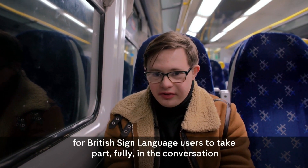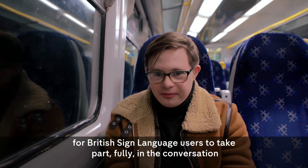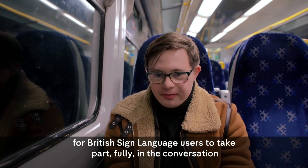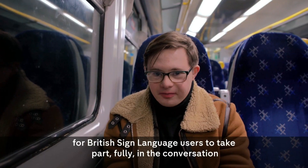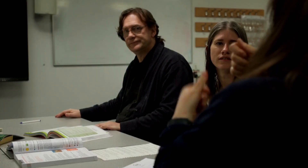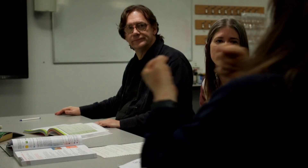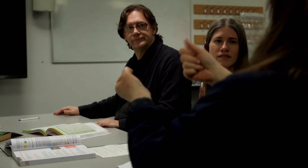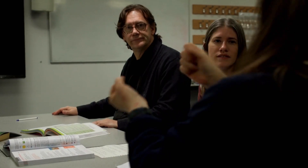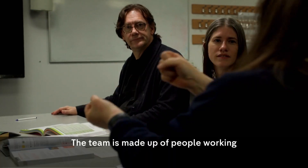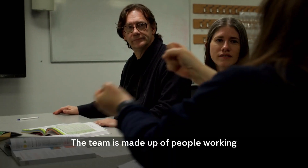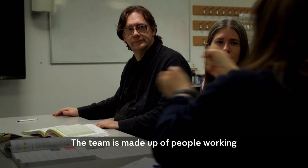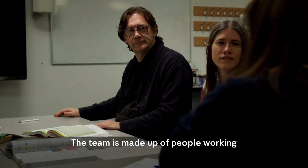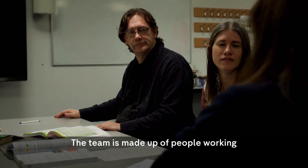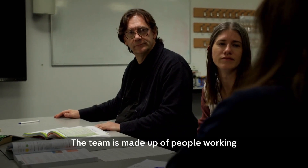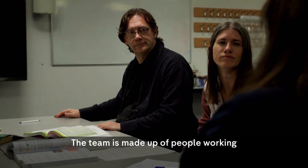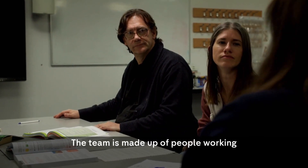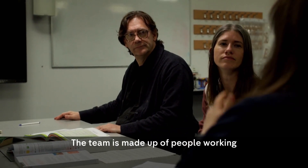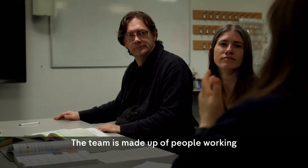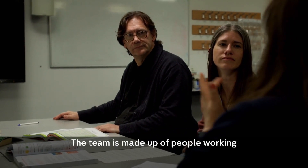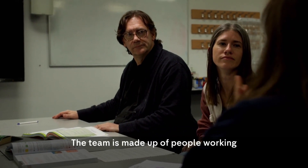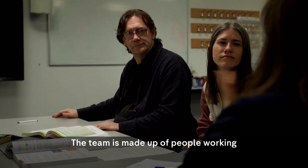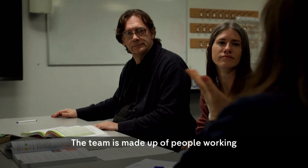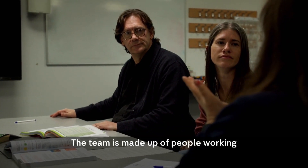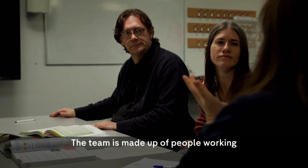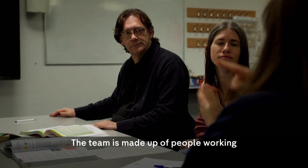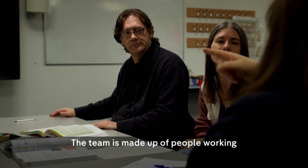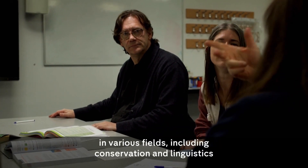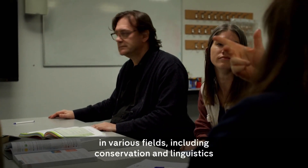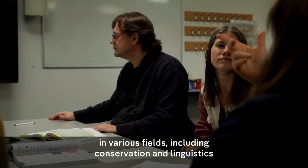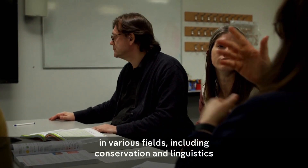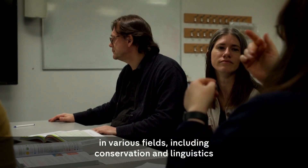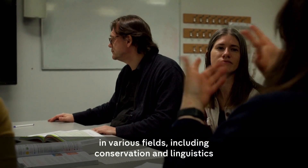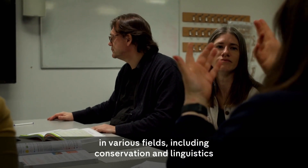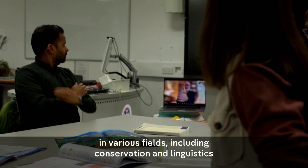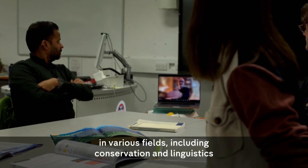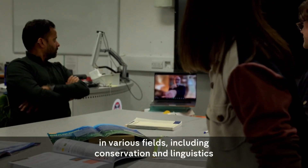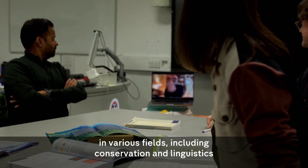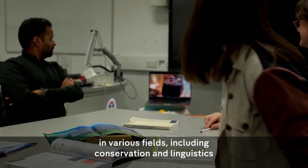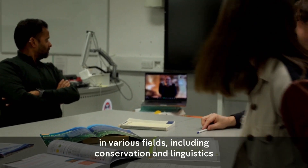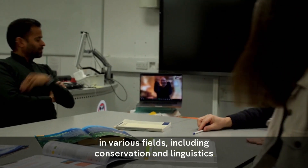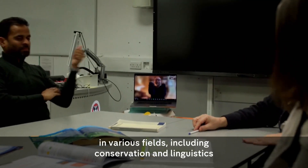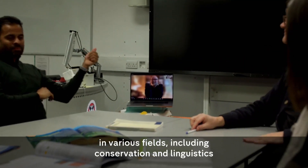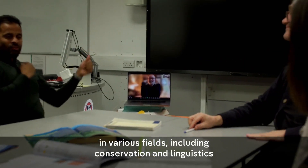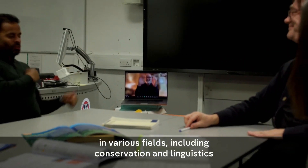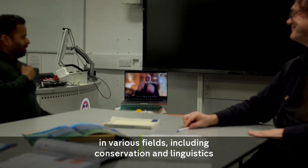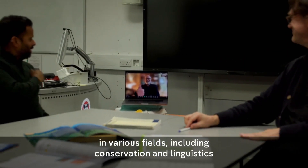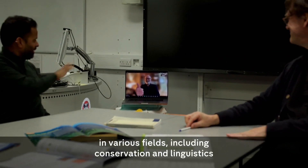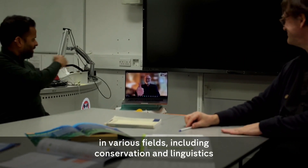conversation. The team is made up of people working in various fields, including